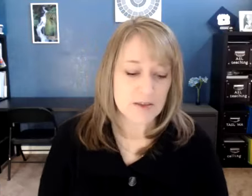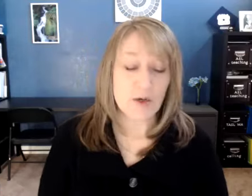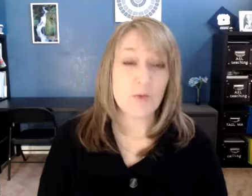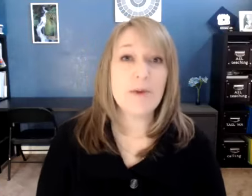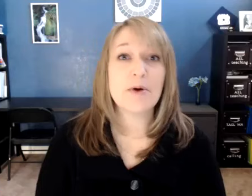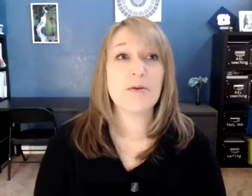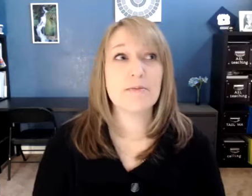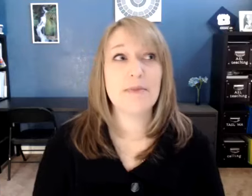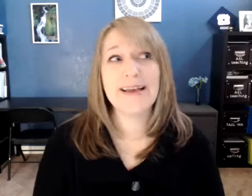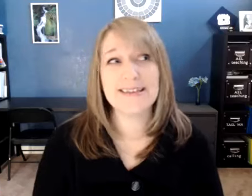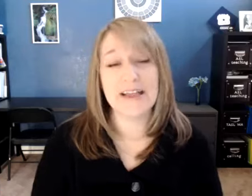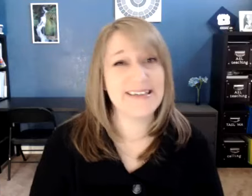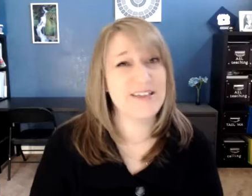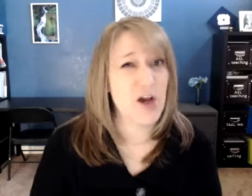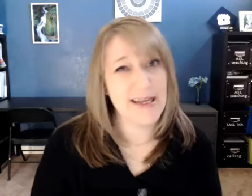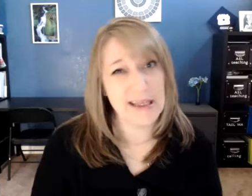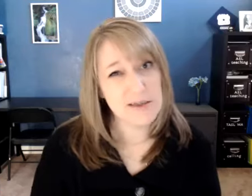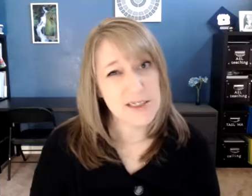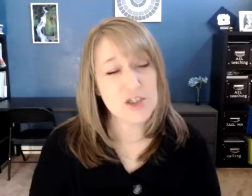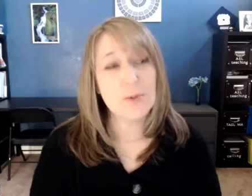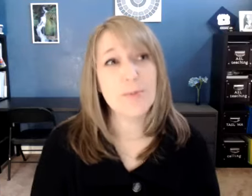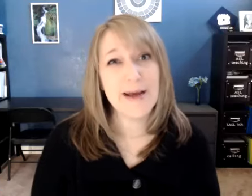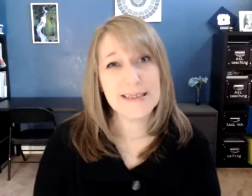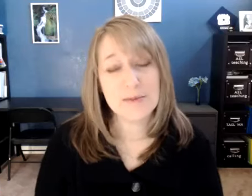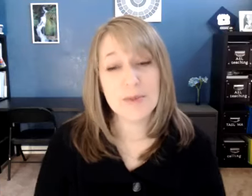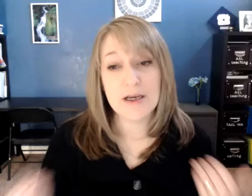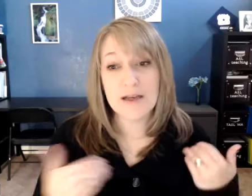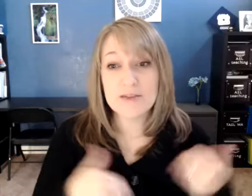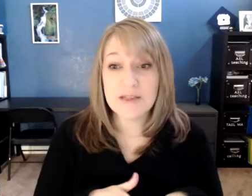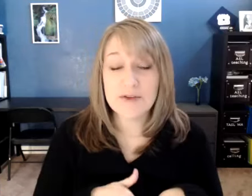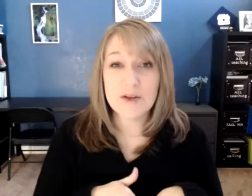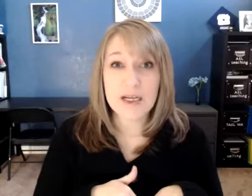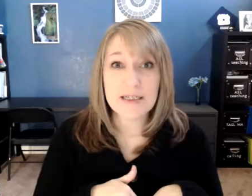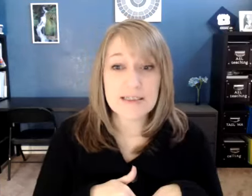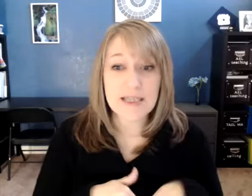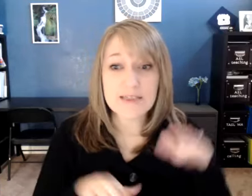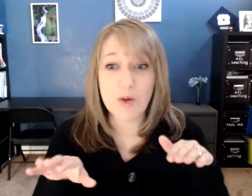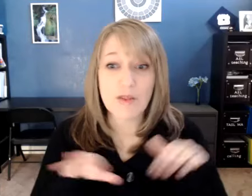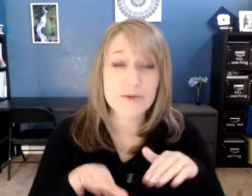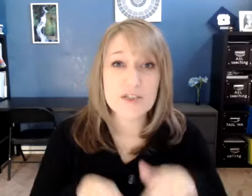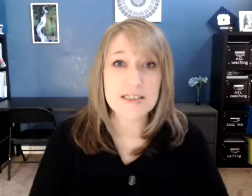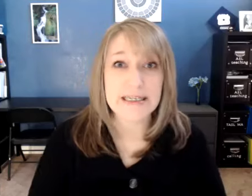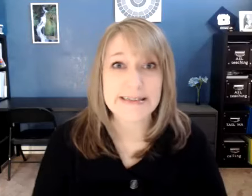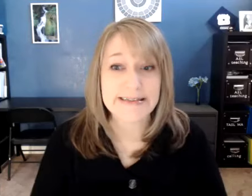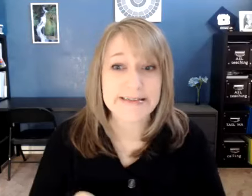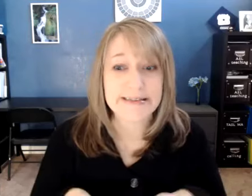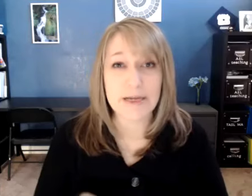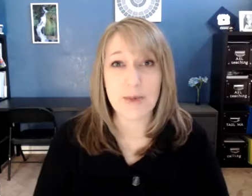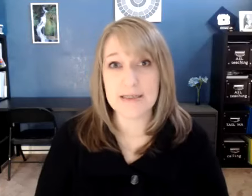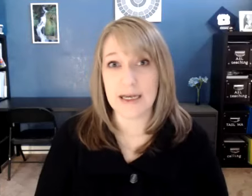So remember, ASL is not English, but because we live in the United States, both languages exist side by side.